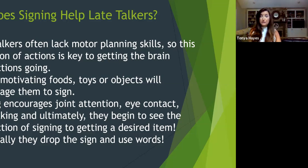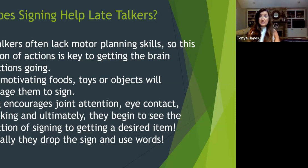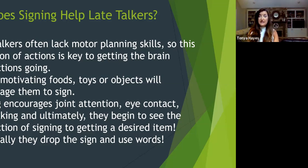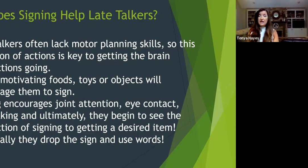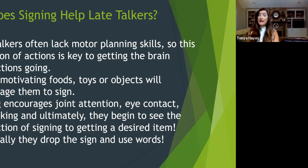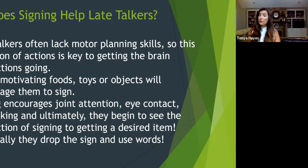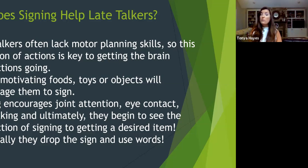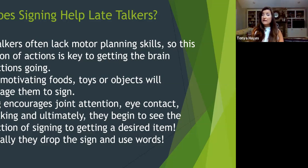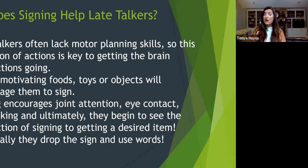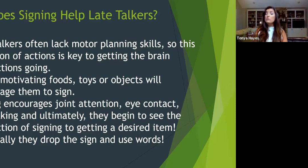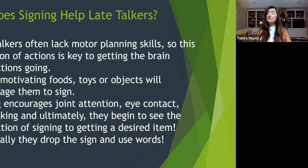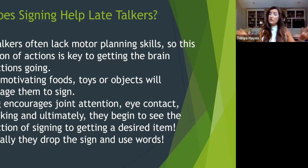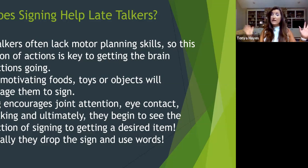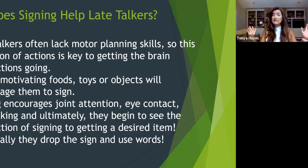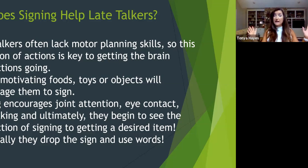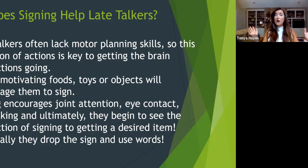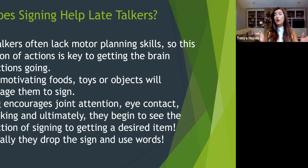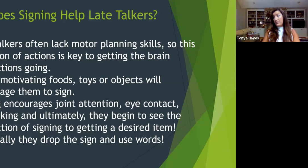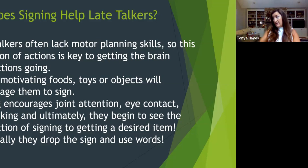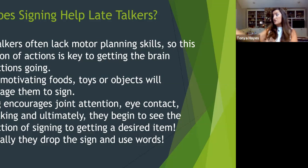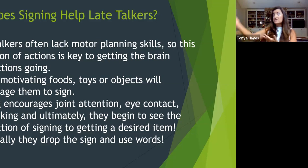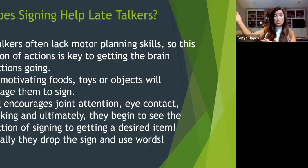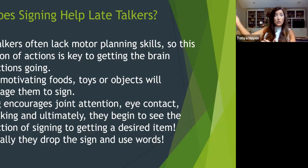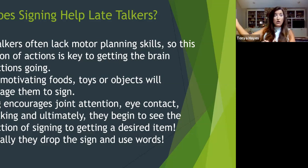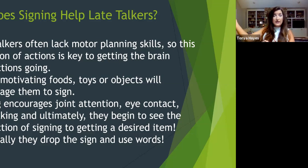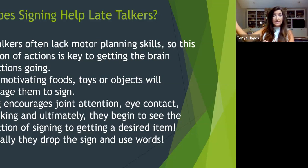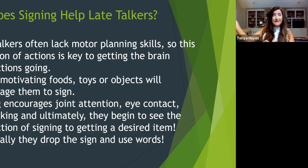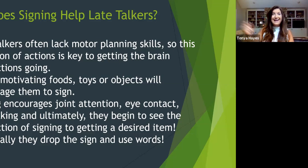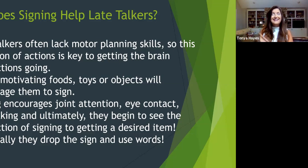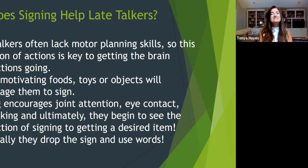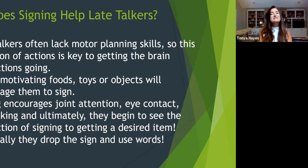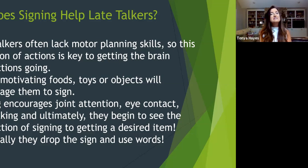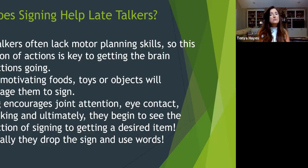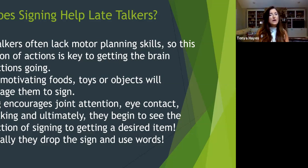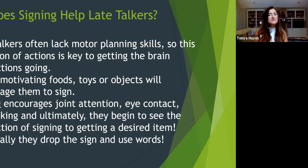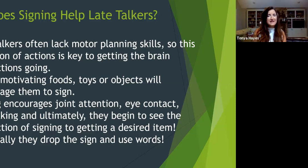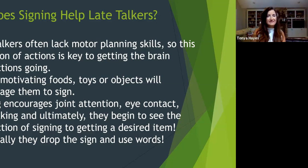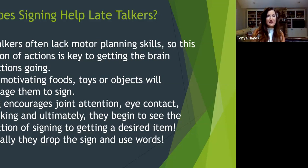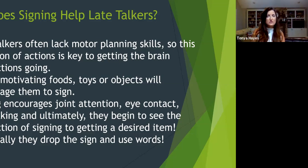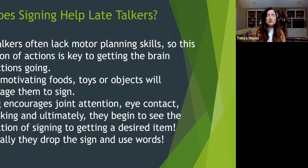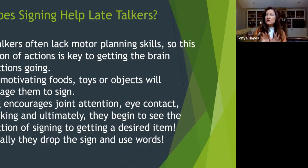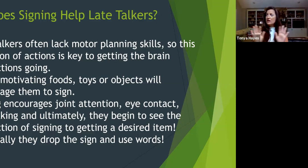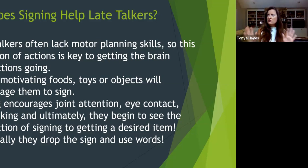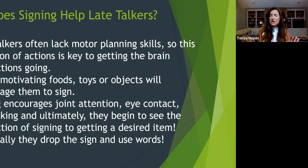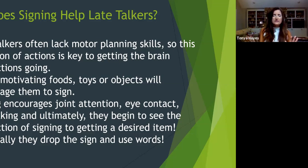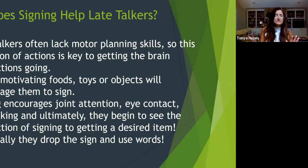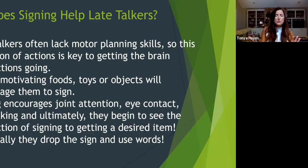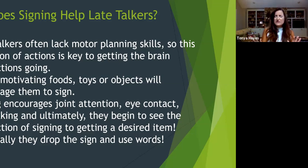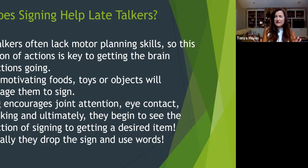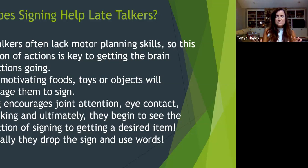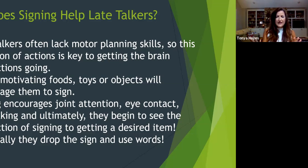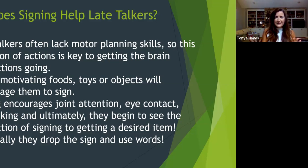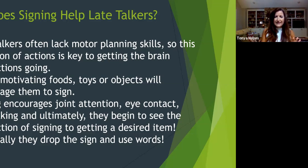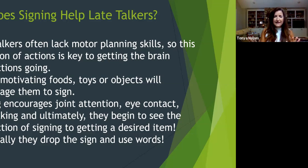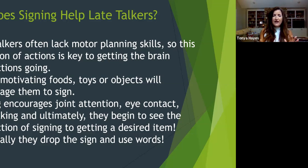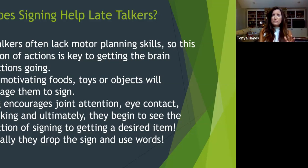and they're cruising, it won't be long before they let go and they just start walking. And it's the same way with sign language. No child is